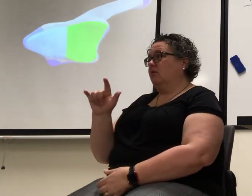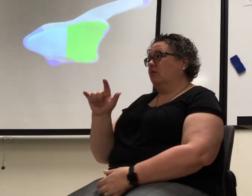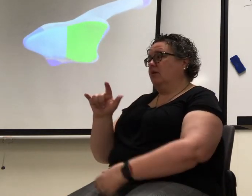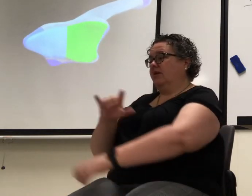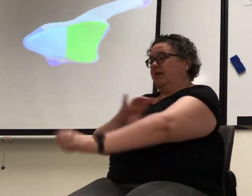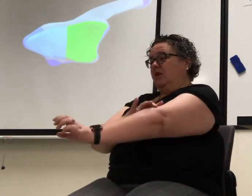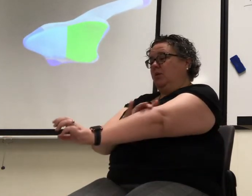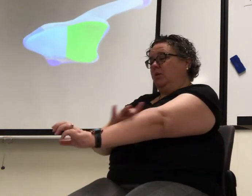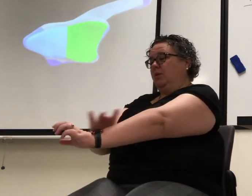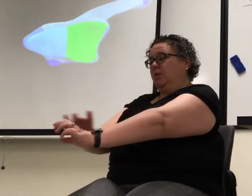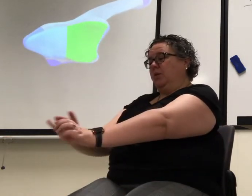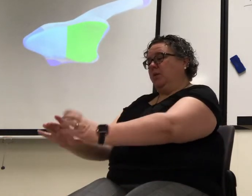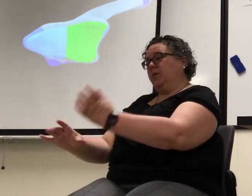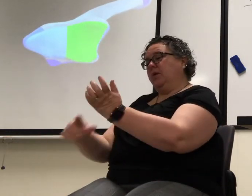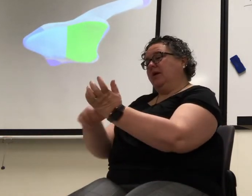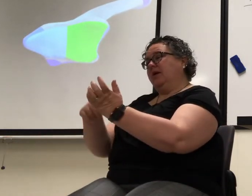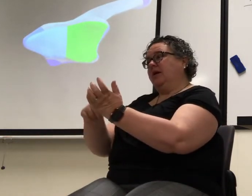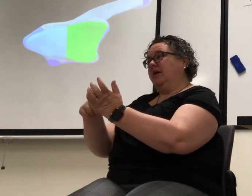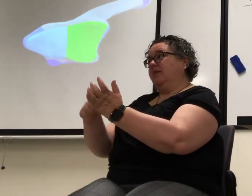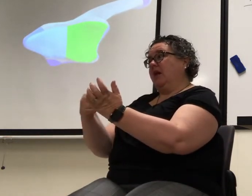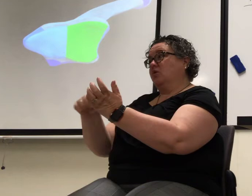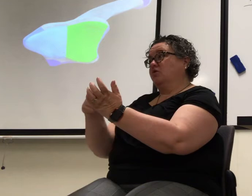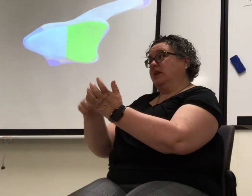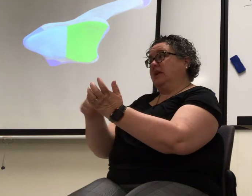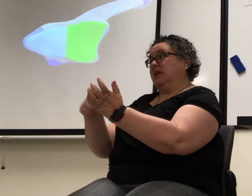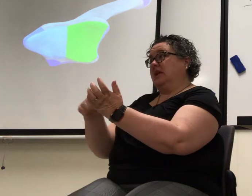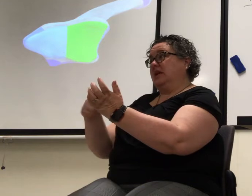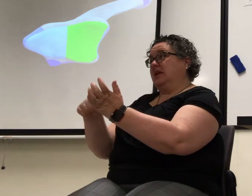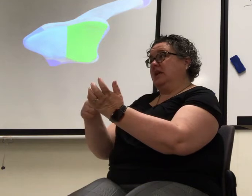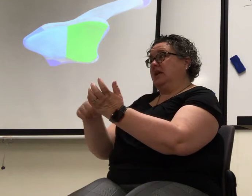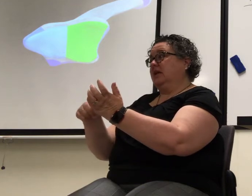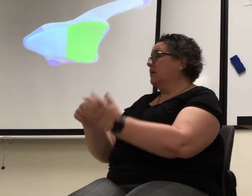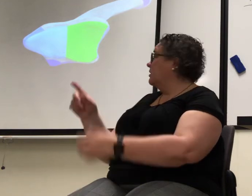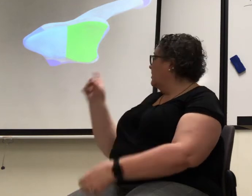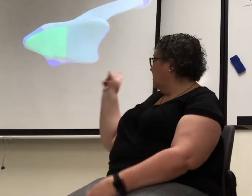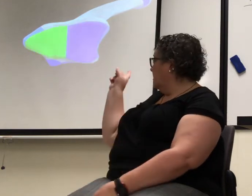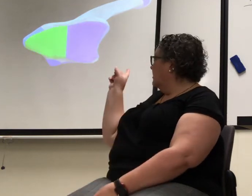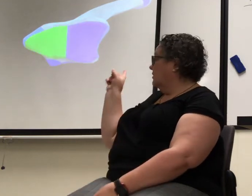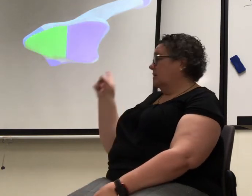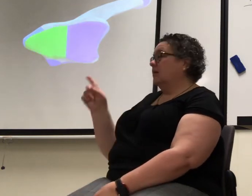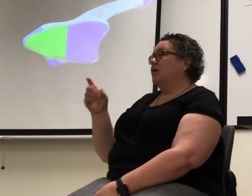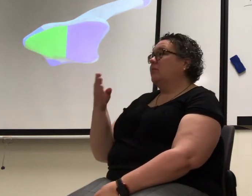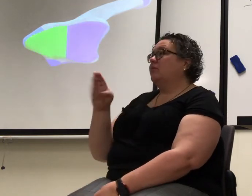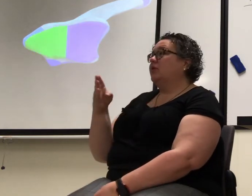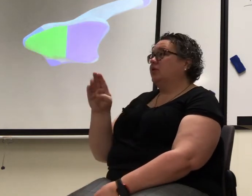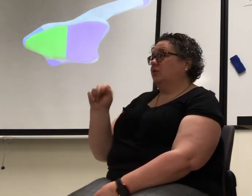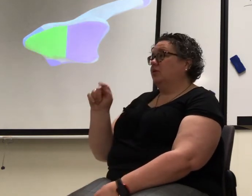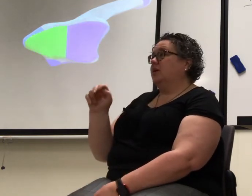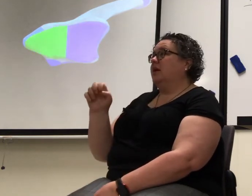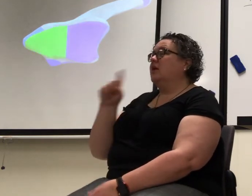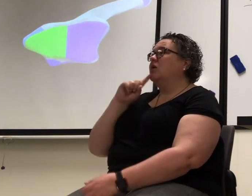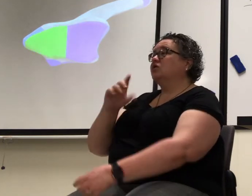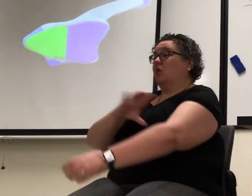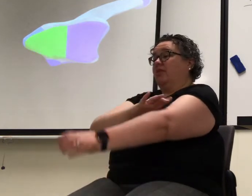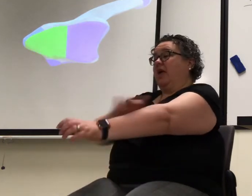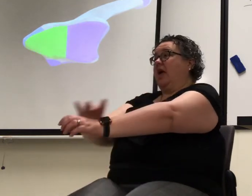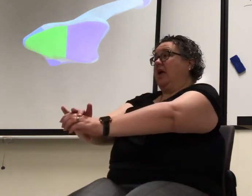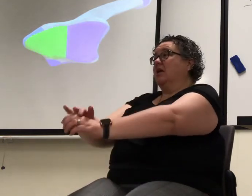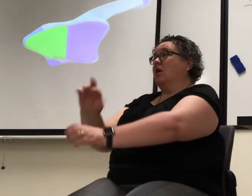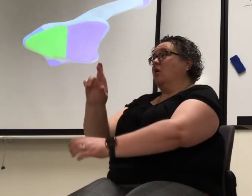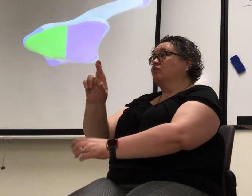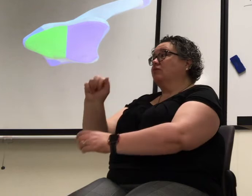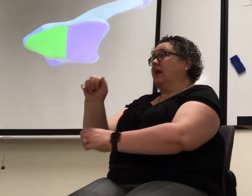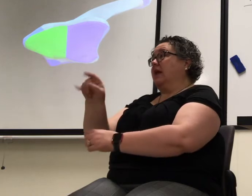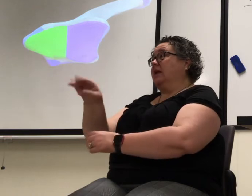that green surface articulates with the lunate bone of the wrist, and that surface articulates with the scaphoid